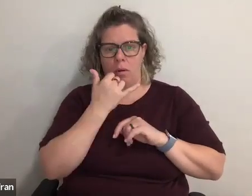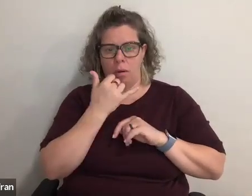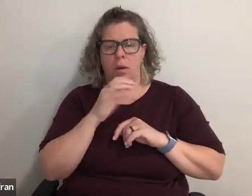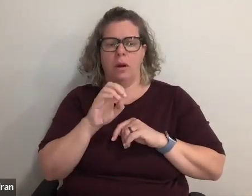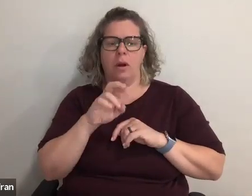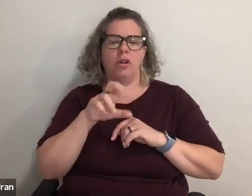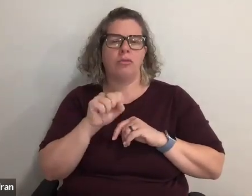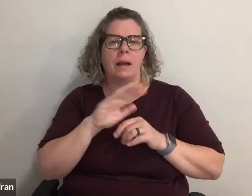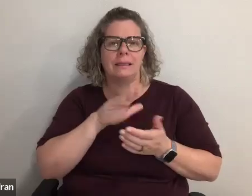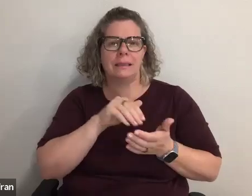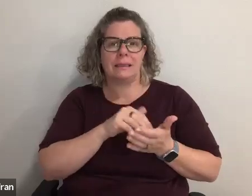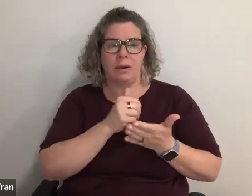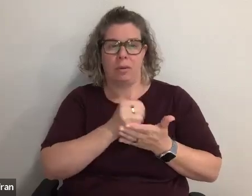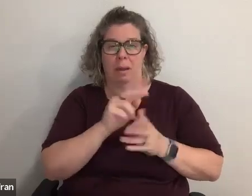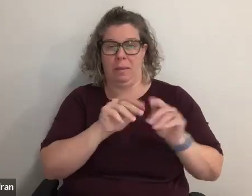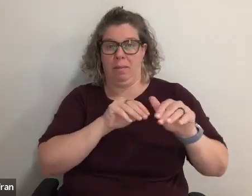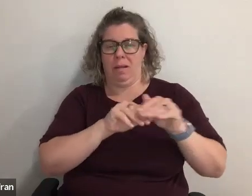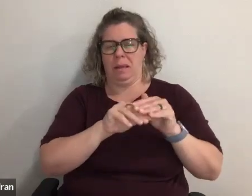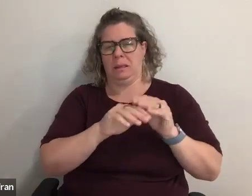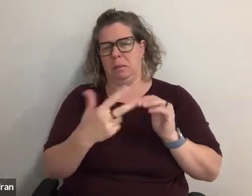centers about 3% of the time.